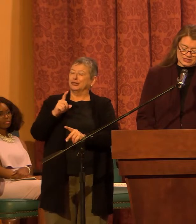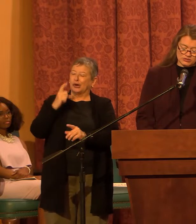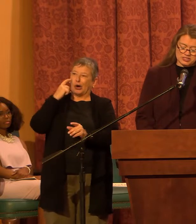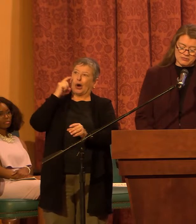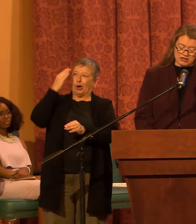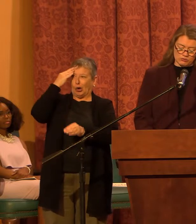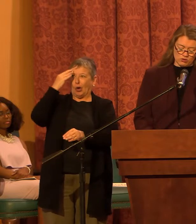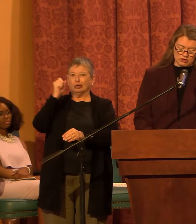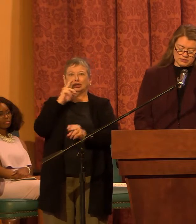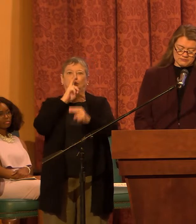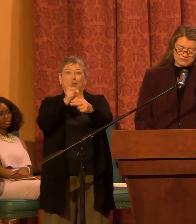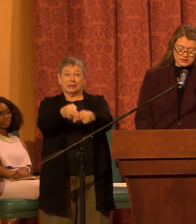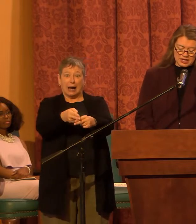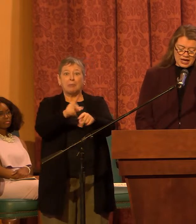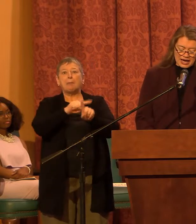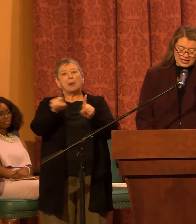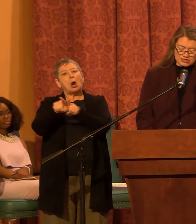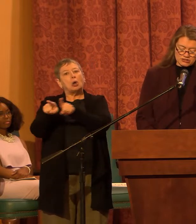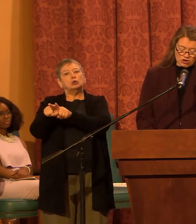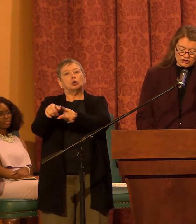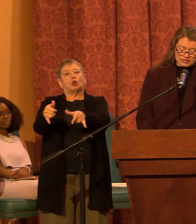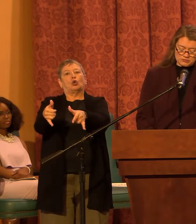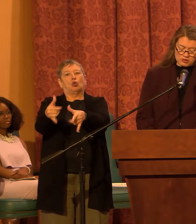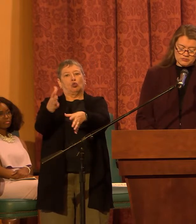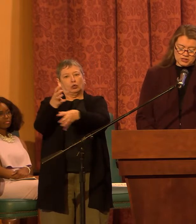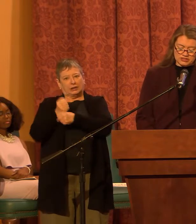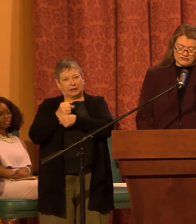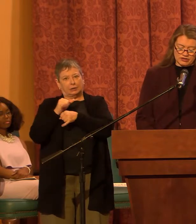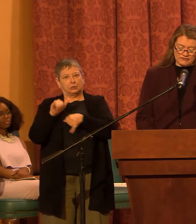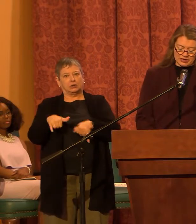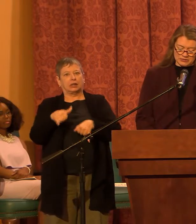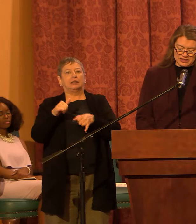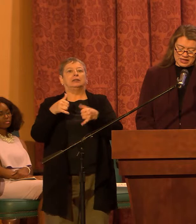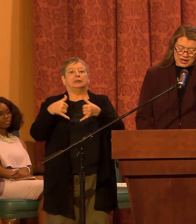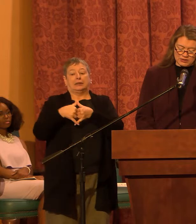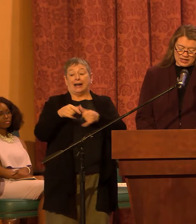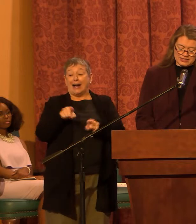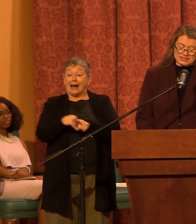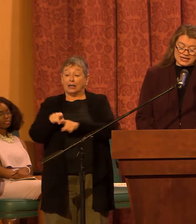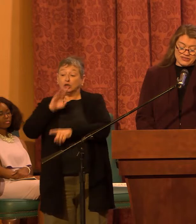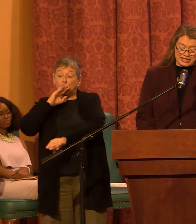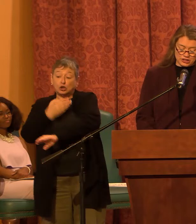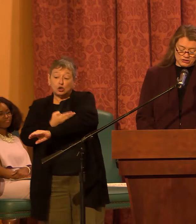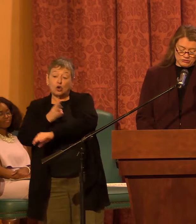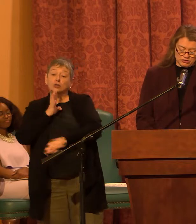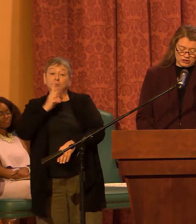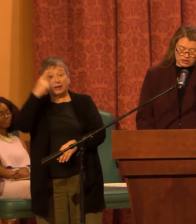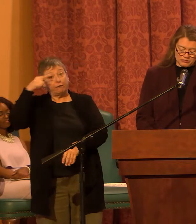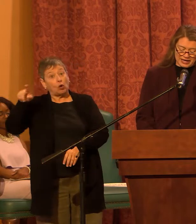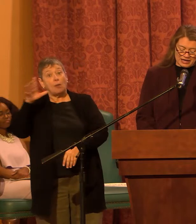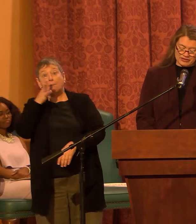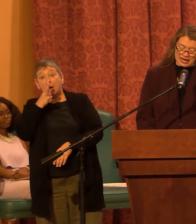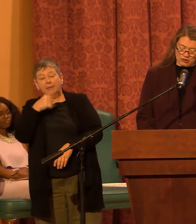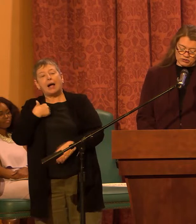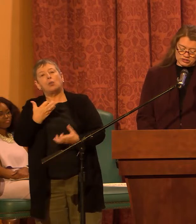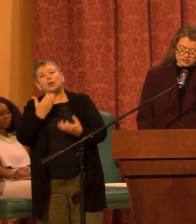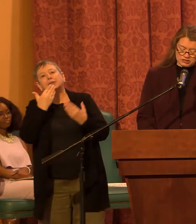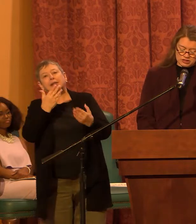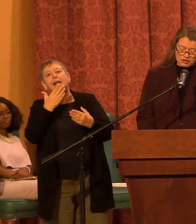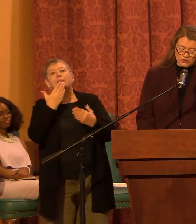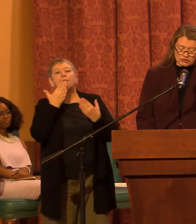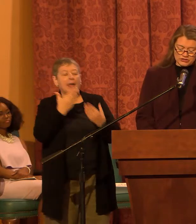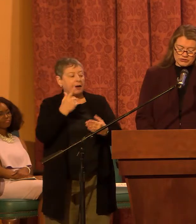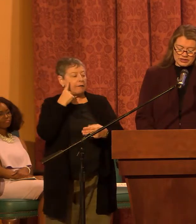of the Distinguished Merit Award. As her daughter and spokesperson for her family, I would like to say thank you on her behalf and